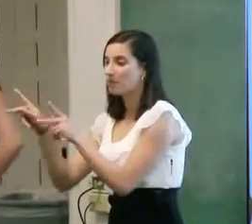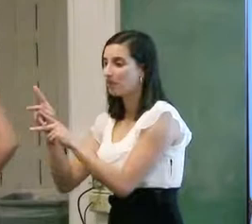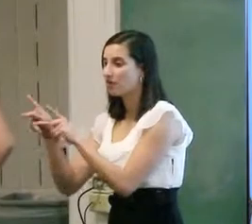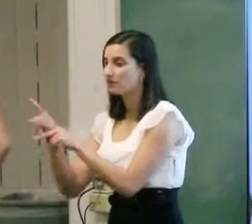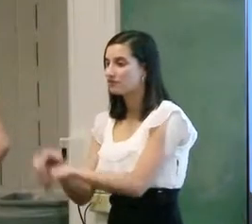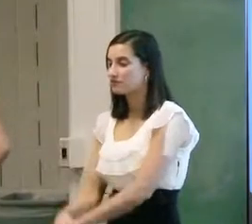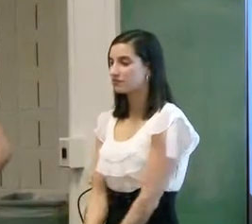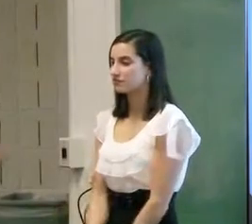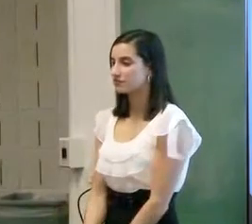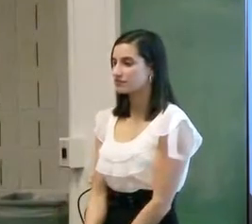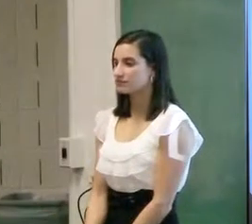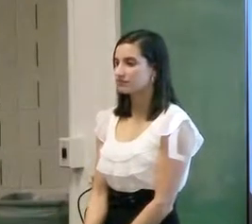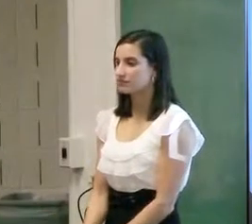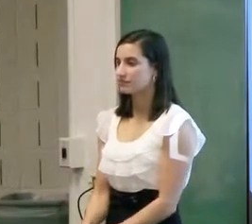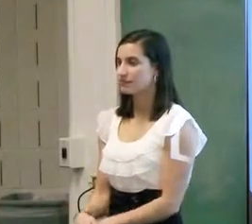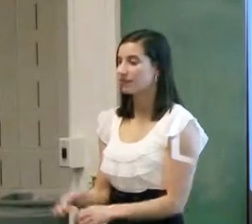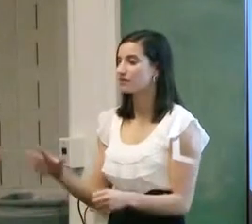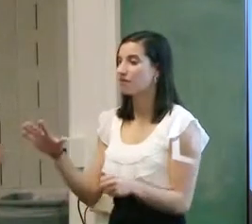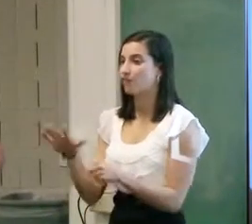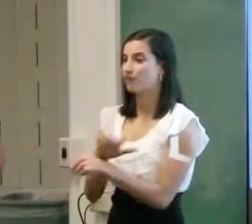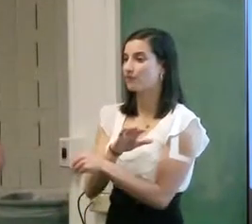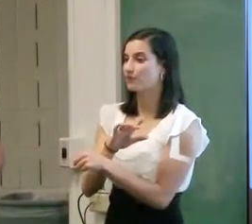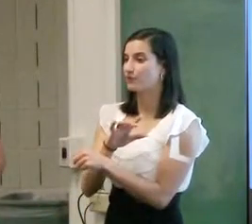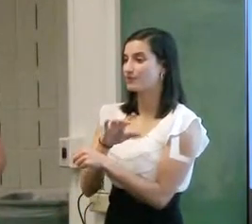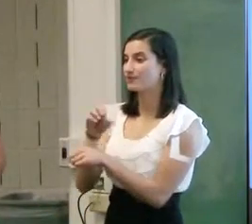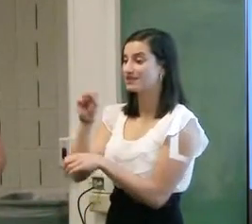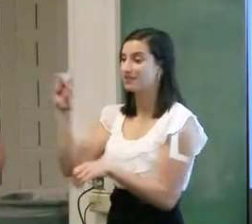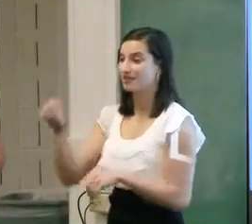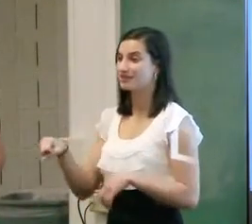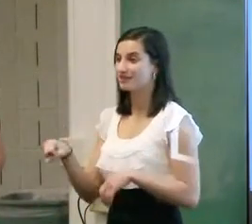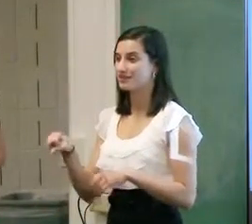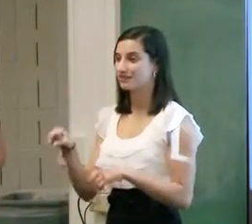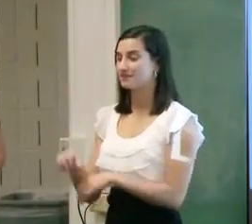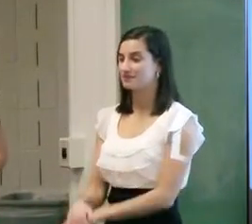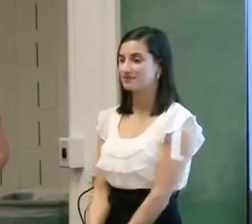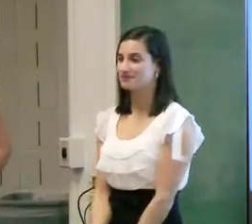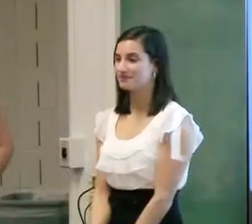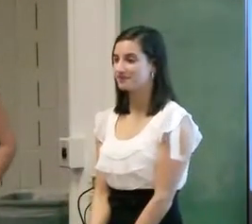just do it. It's a full semester, so you better like it.